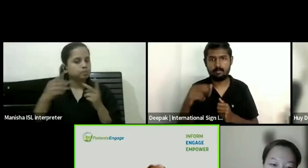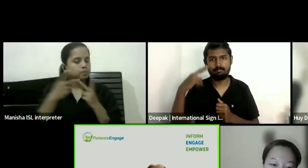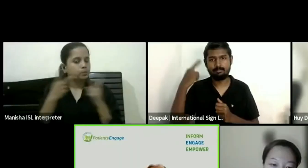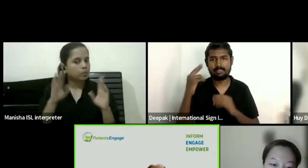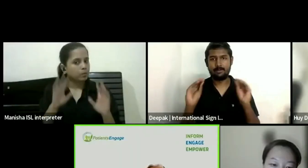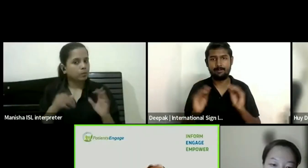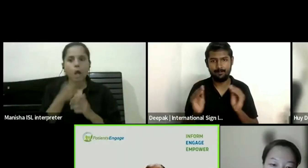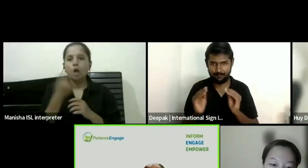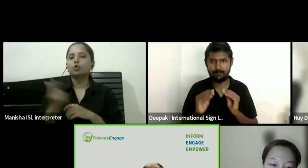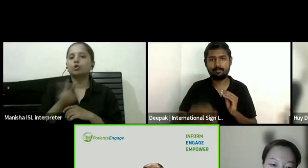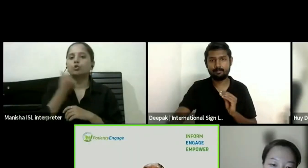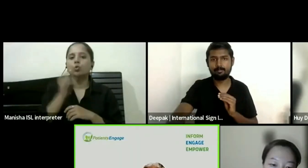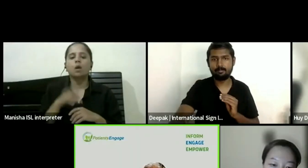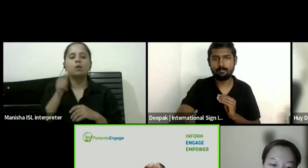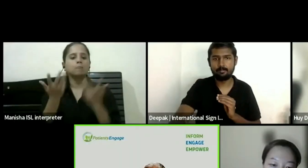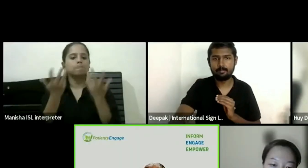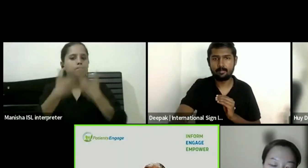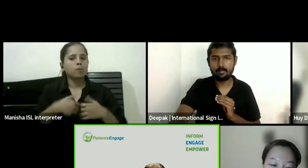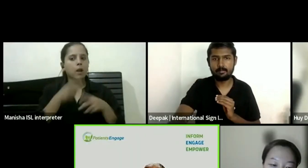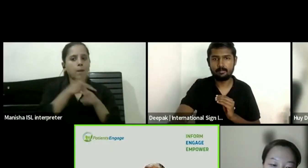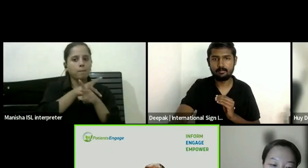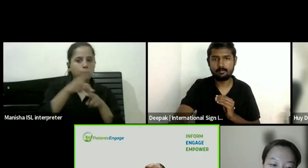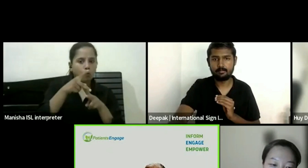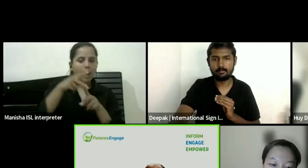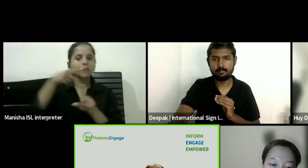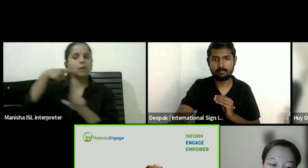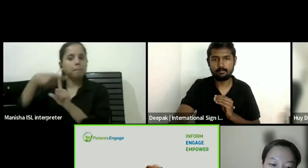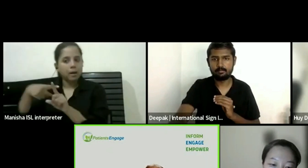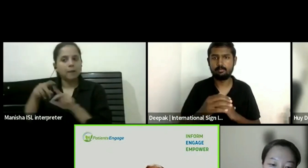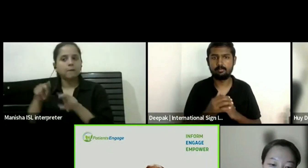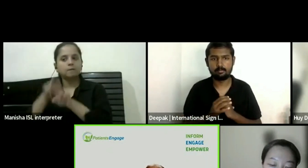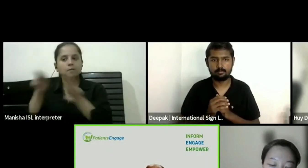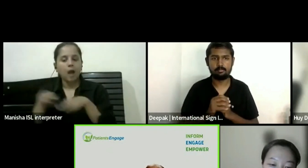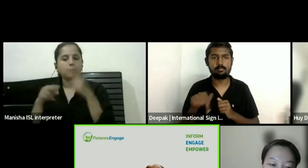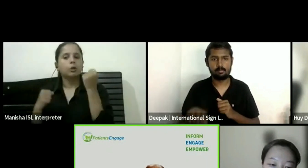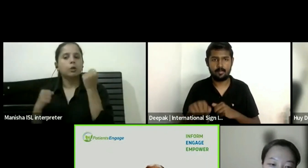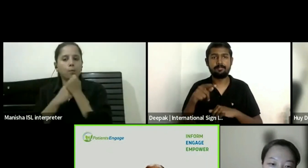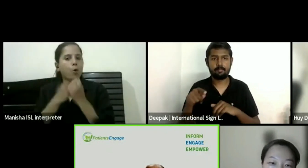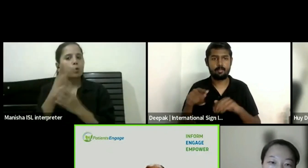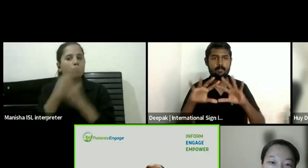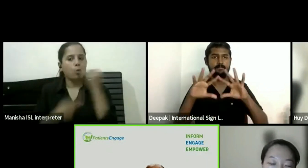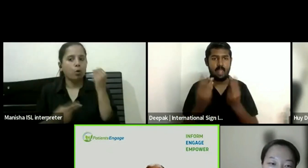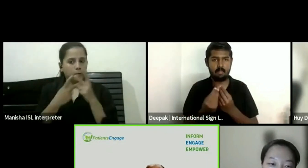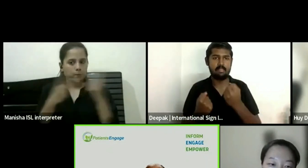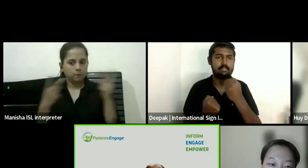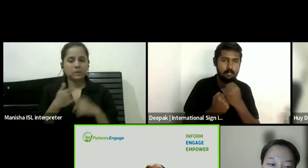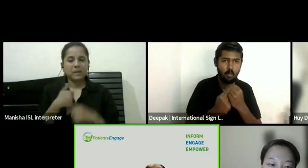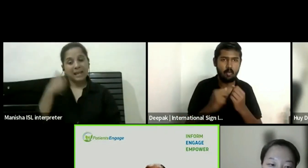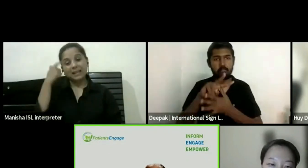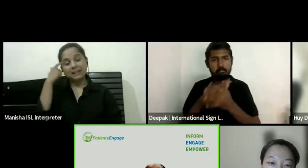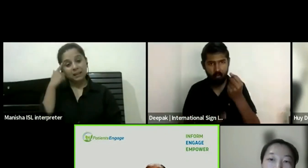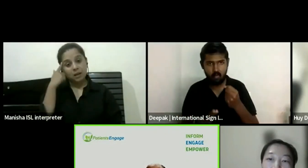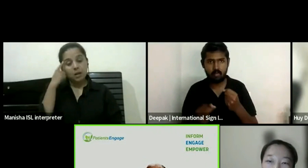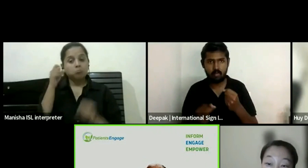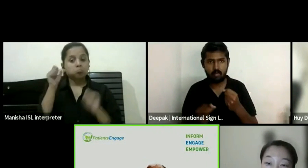use a combination of professional plus family support. So I think it's still a